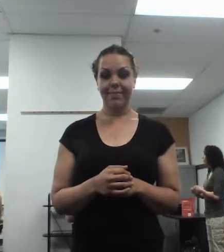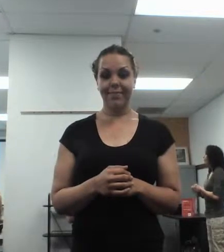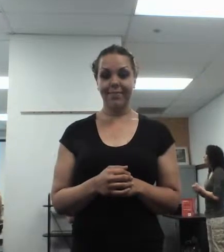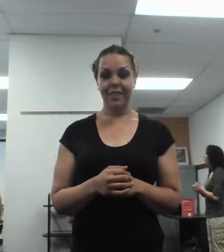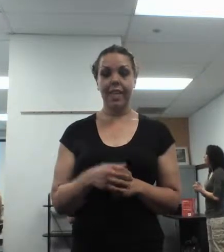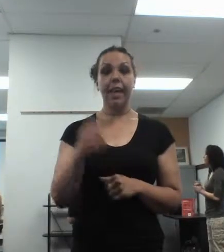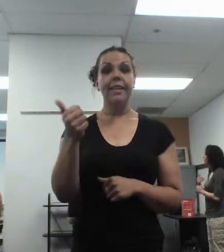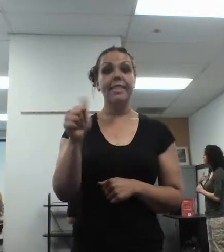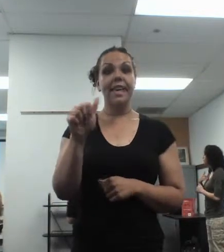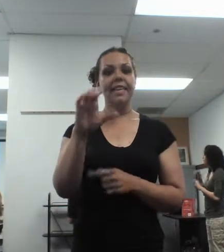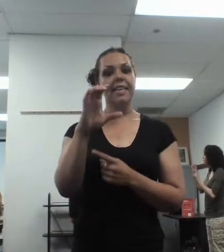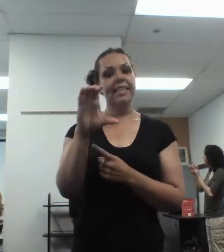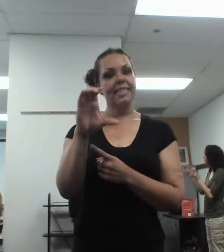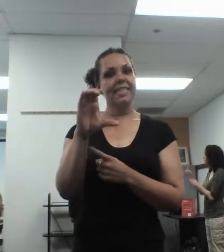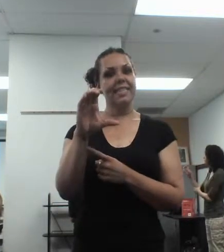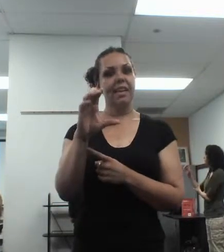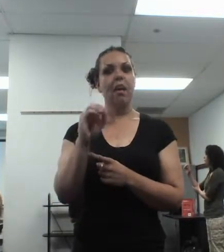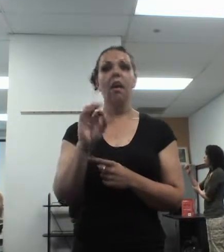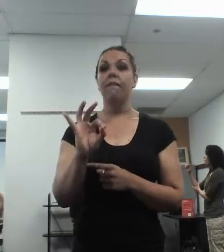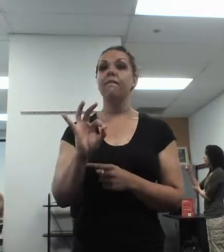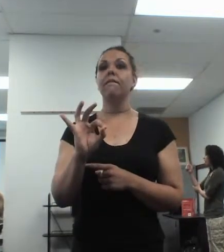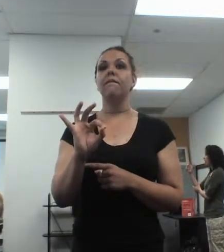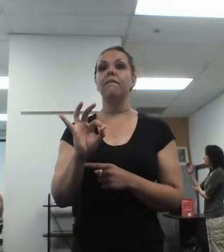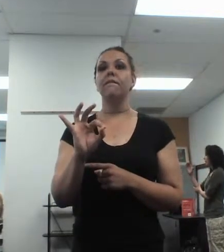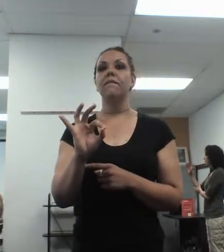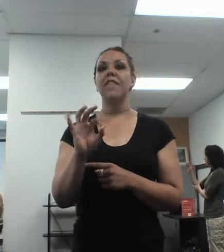Tendencies of effective target texts.